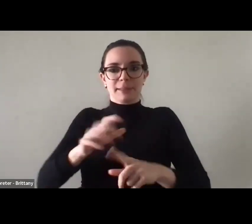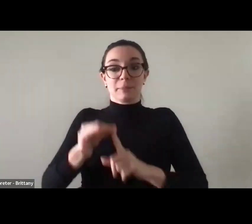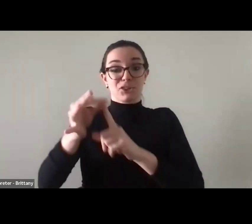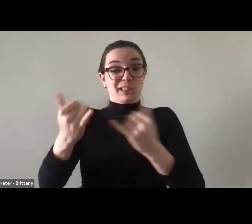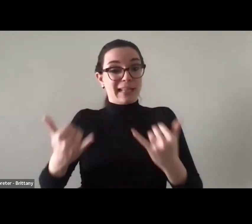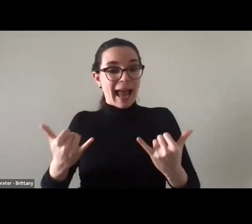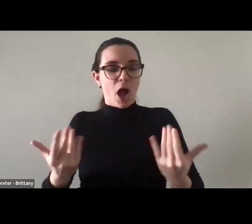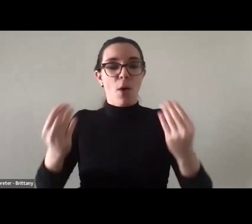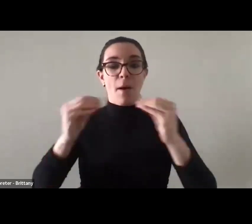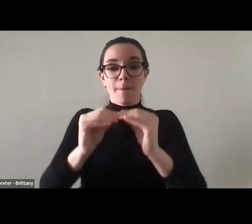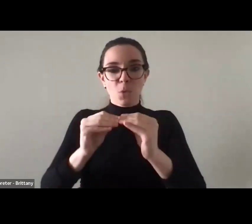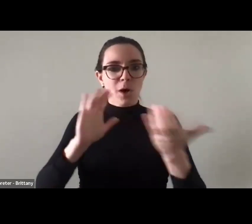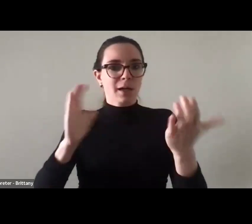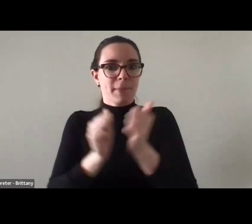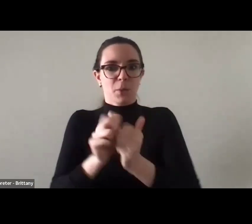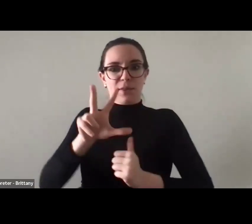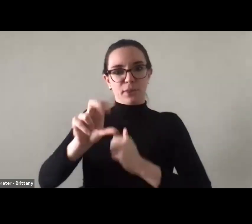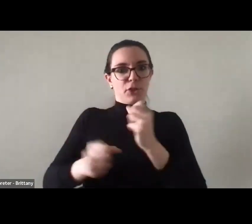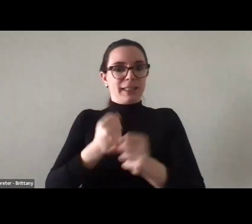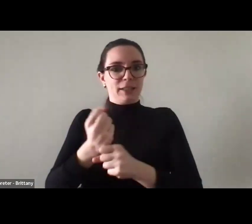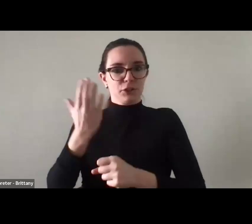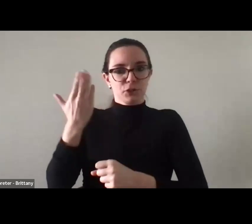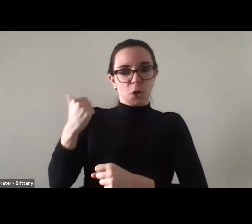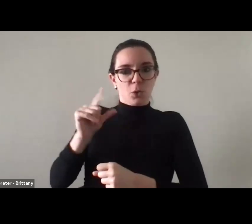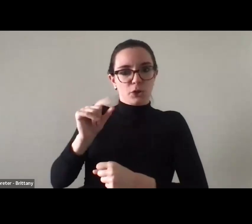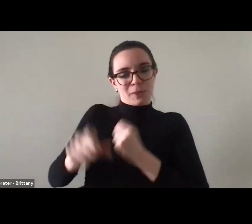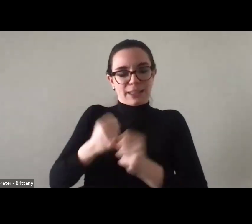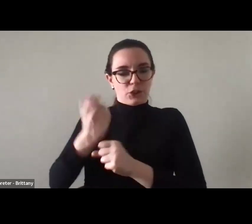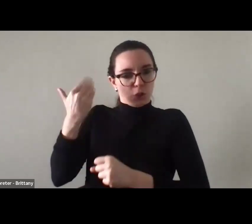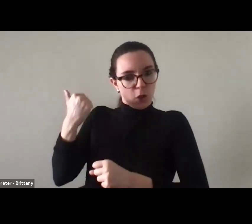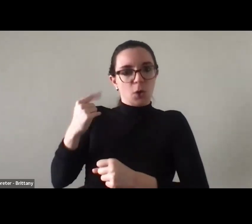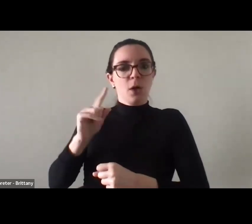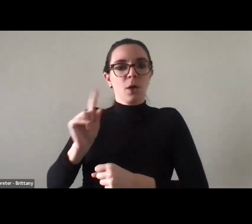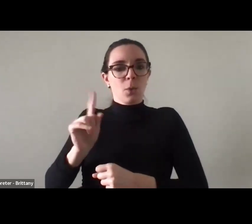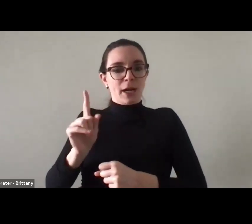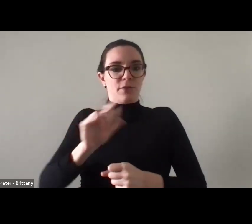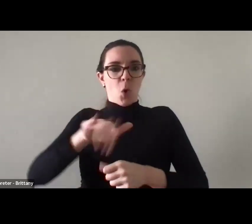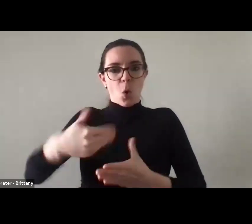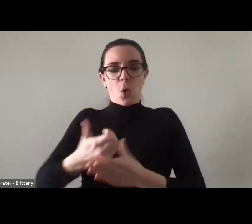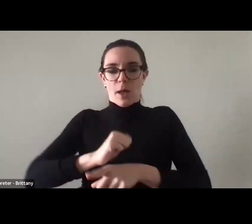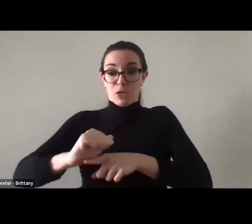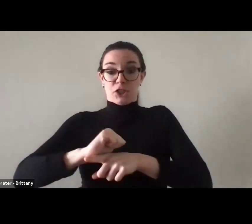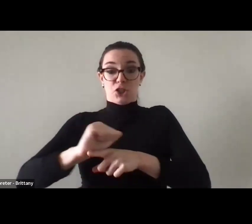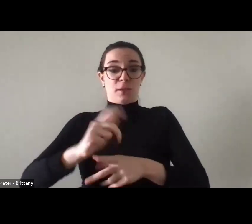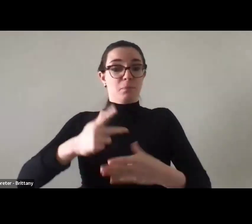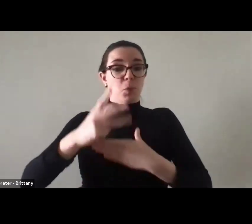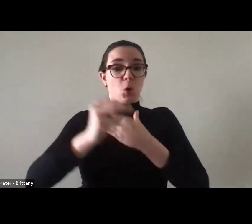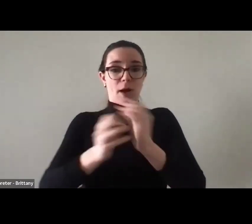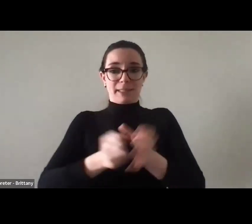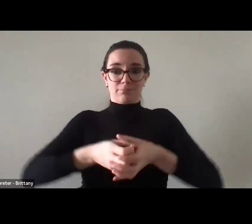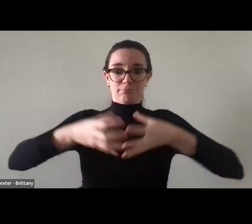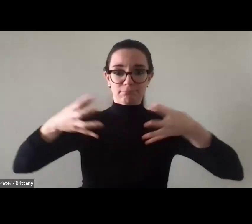more so than it did maybe 20 years ago, where, as I say, the whole entire apprenticeship system has expanded and really complemented opportunities